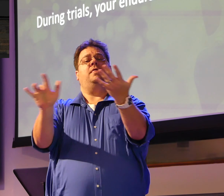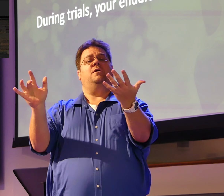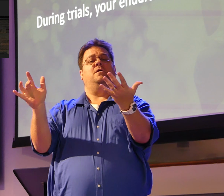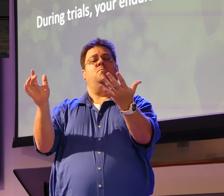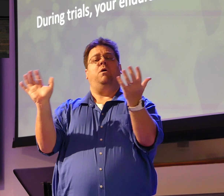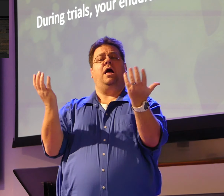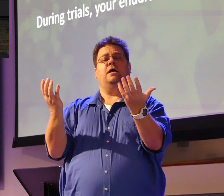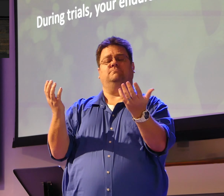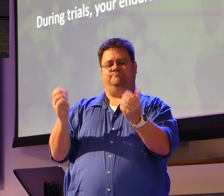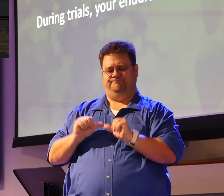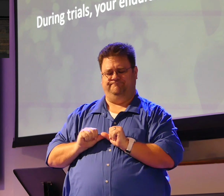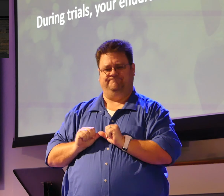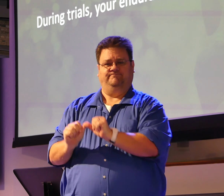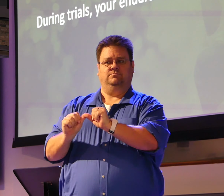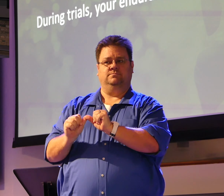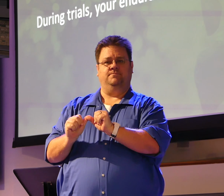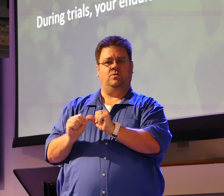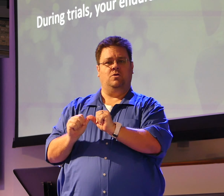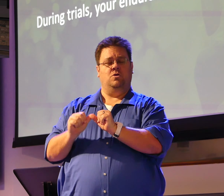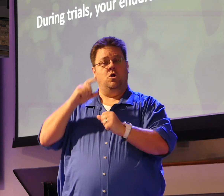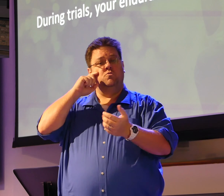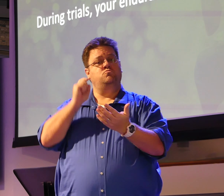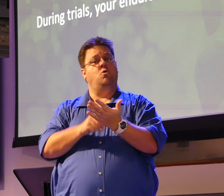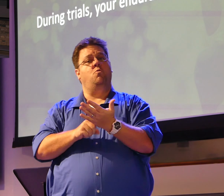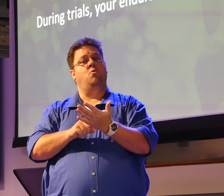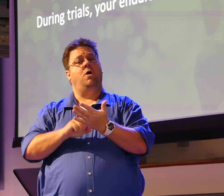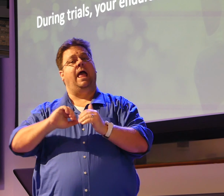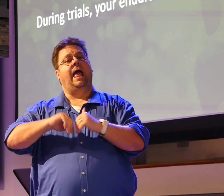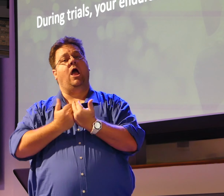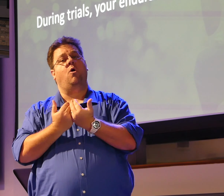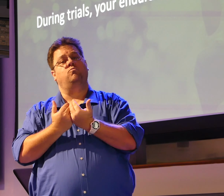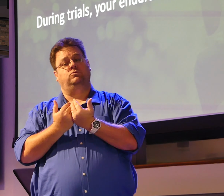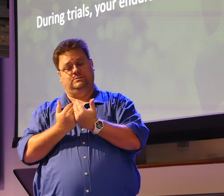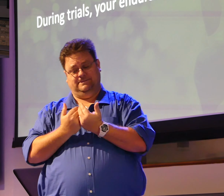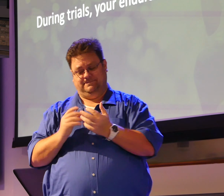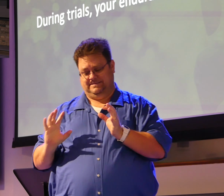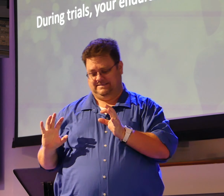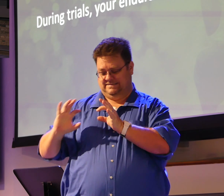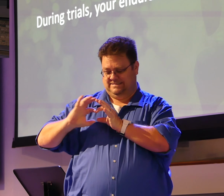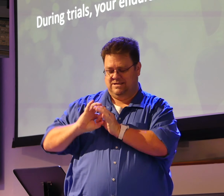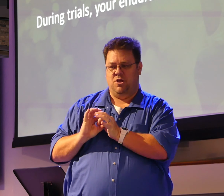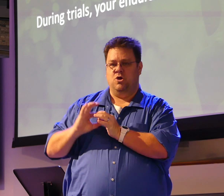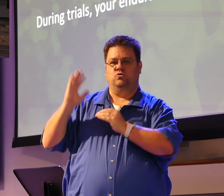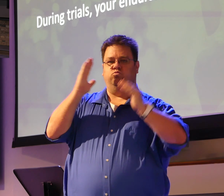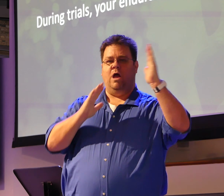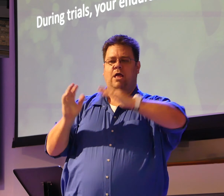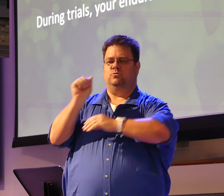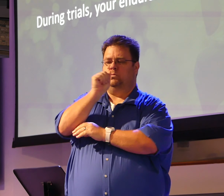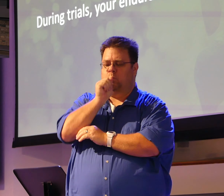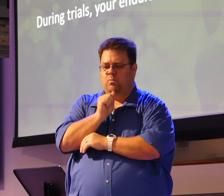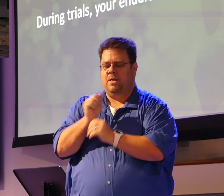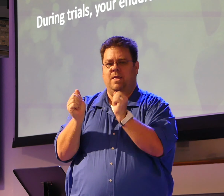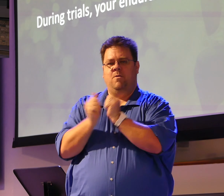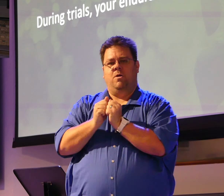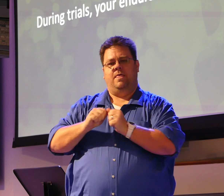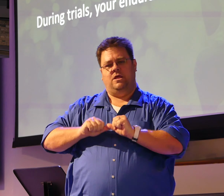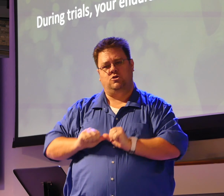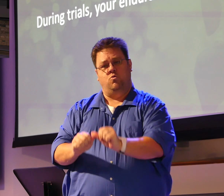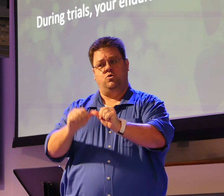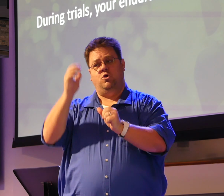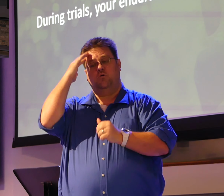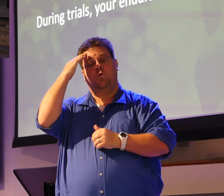persecutions i endured notice how it ties in trials with endurance paul said